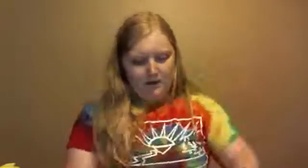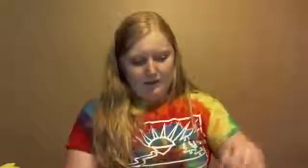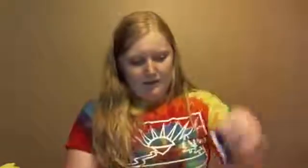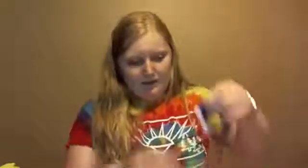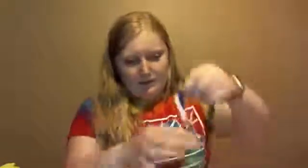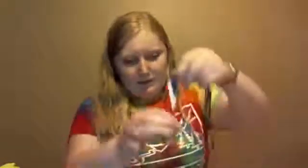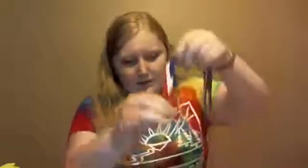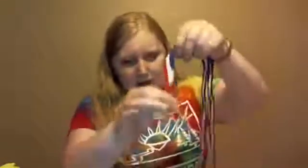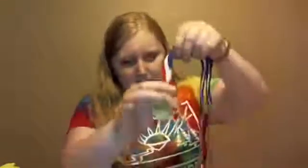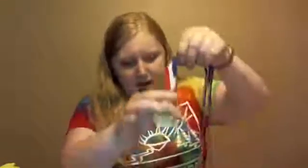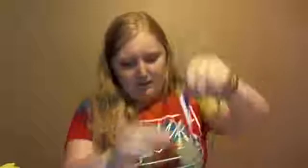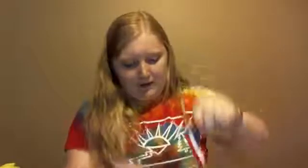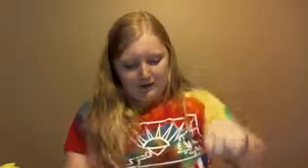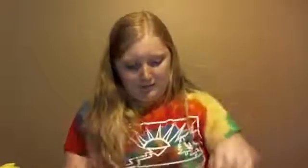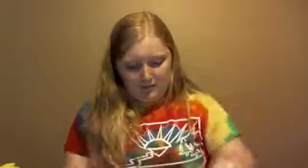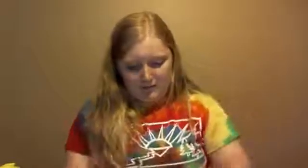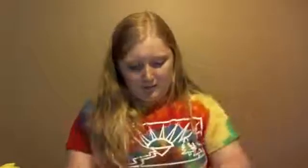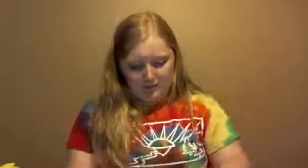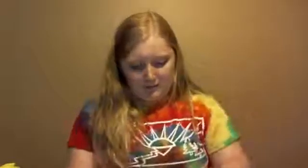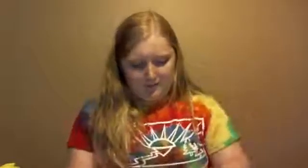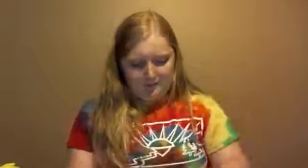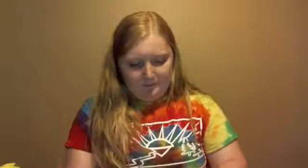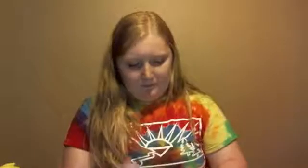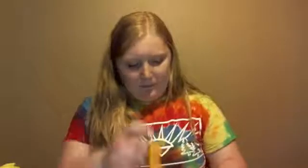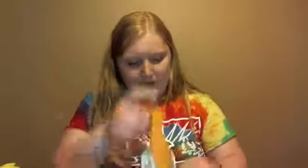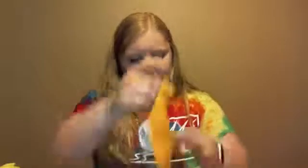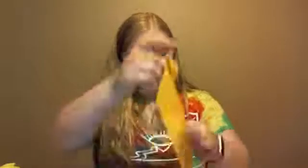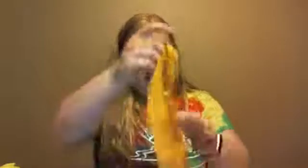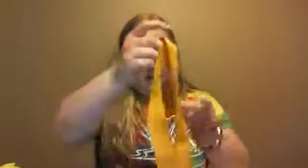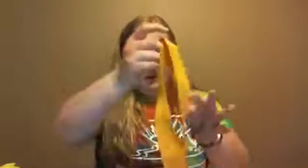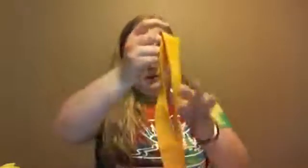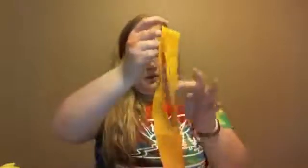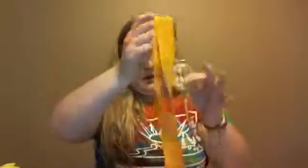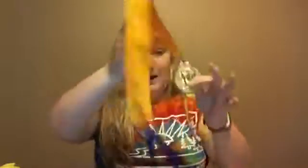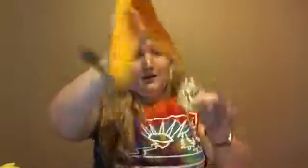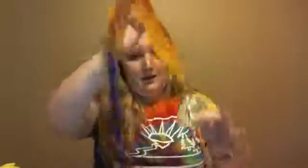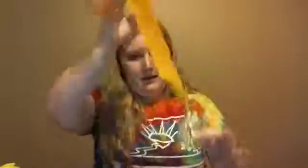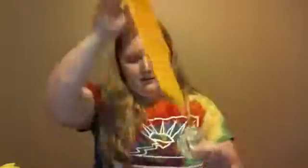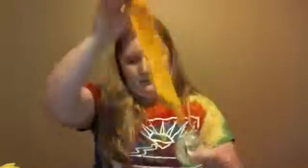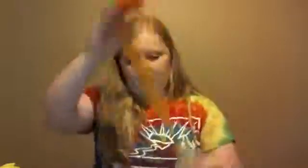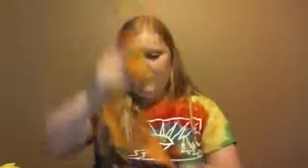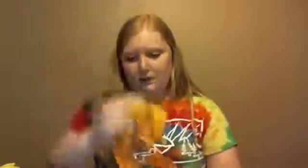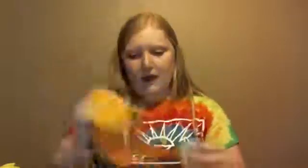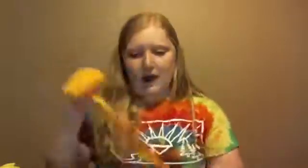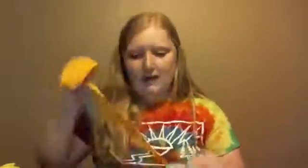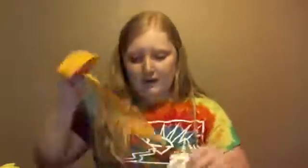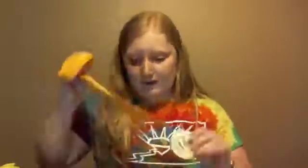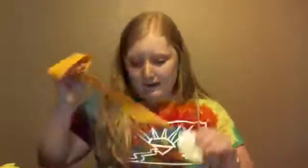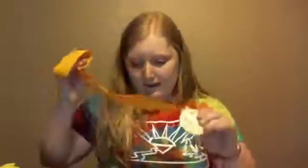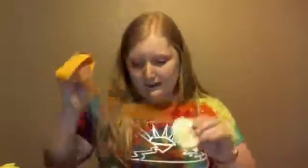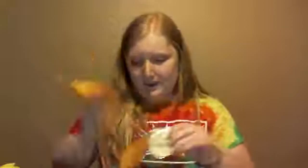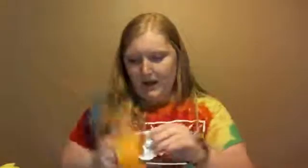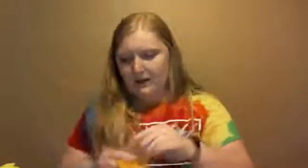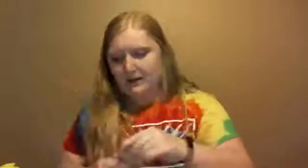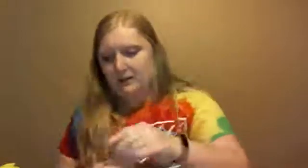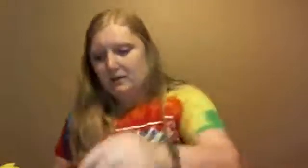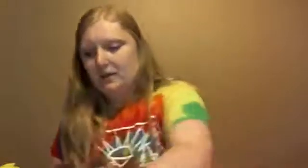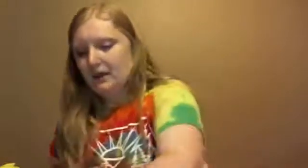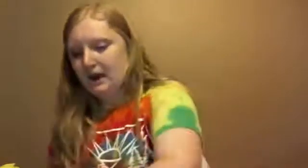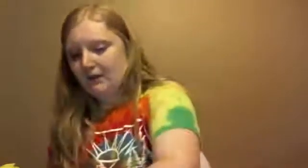and this one's a bit heavier. So this one is pretty heavy. So I think that this bag is going to be pretty heavy.